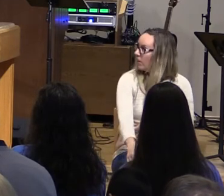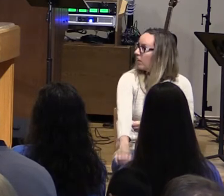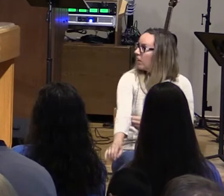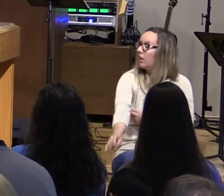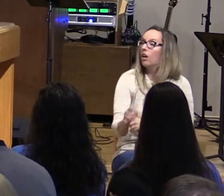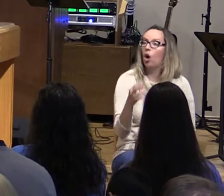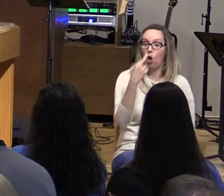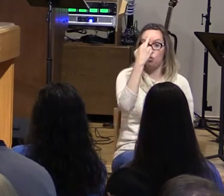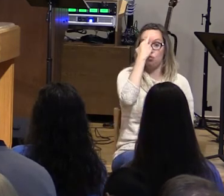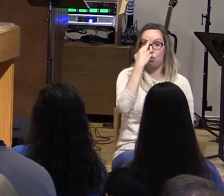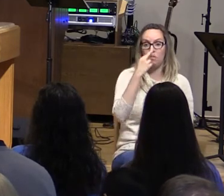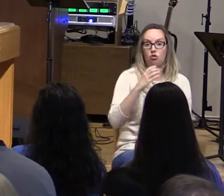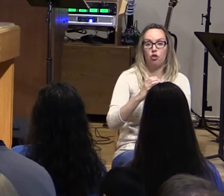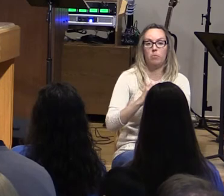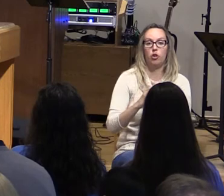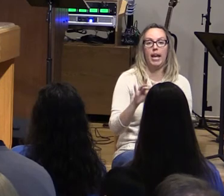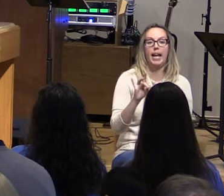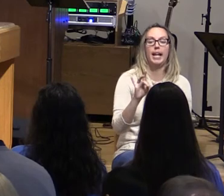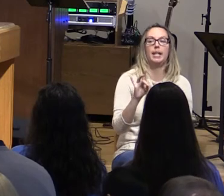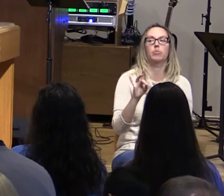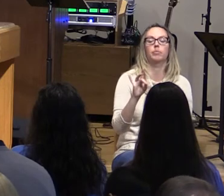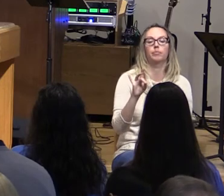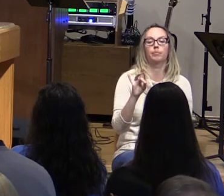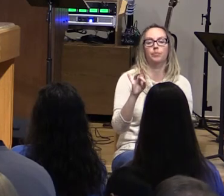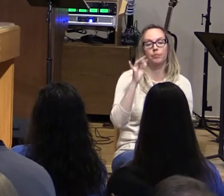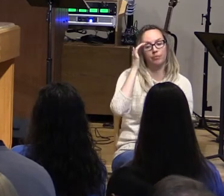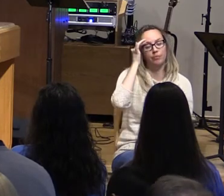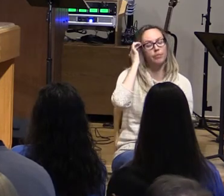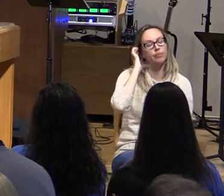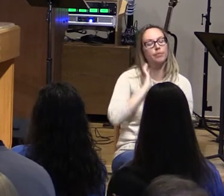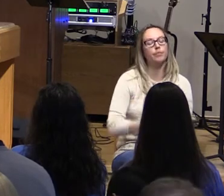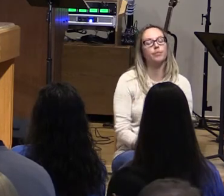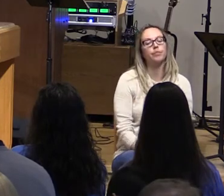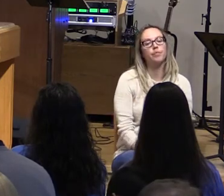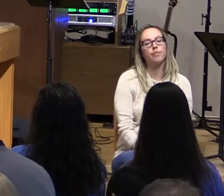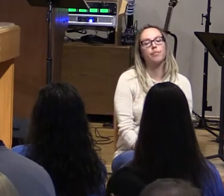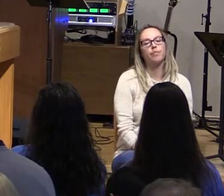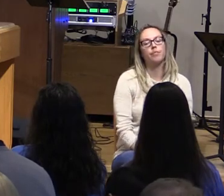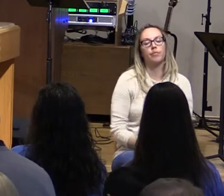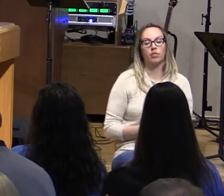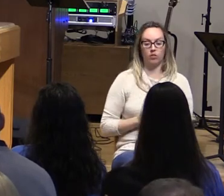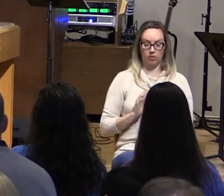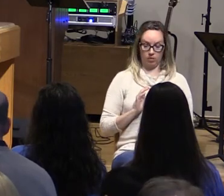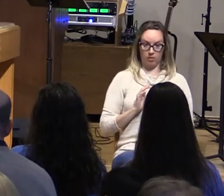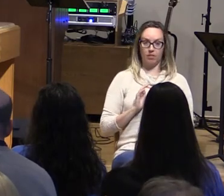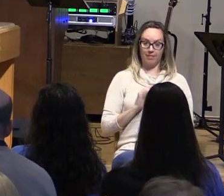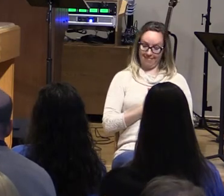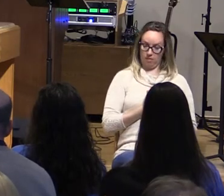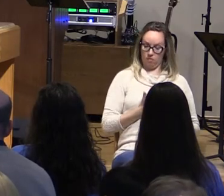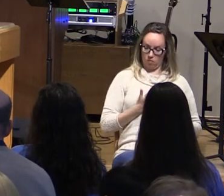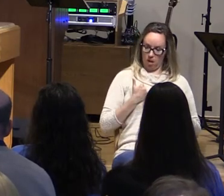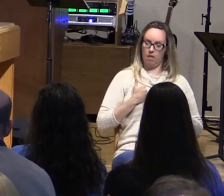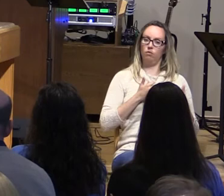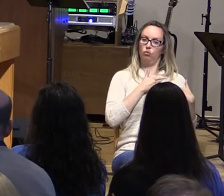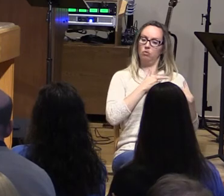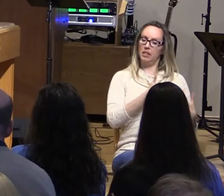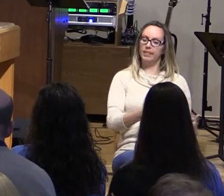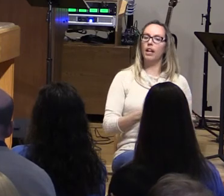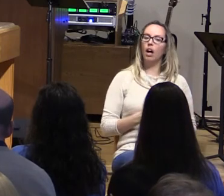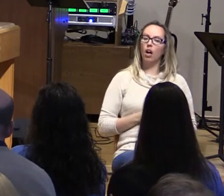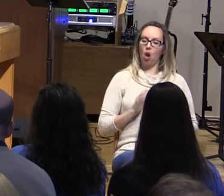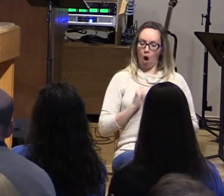So Romans chapter 8. I think the focus in our lives sometimes is we take a look